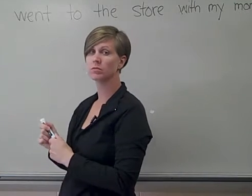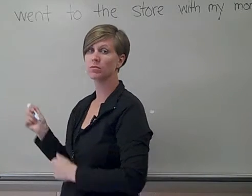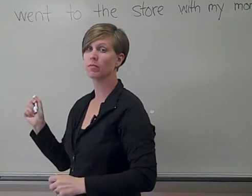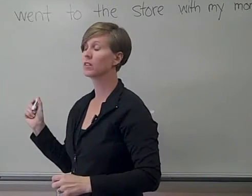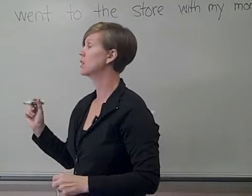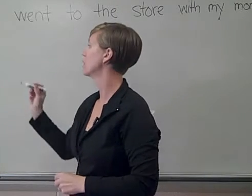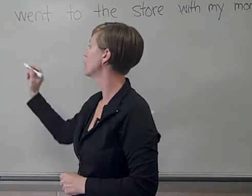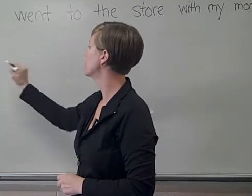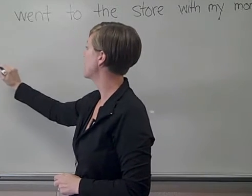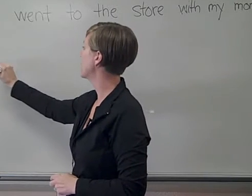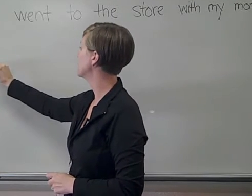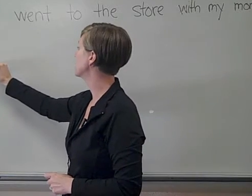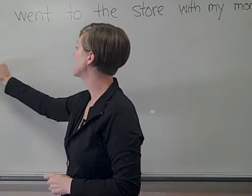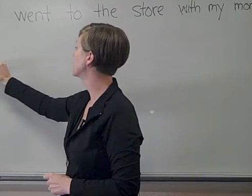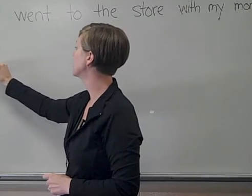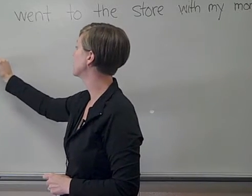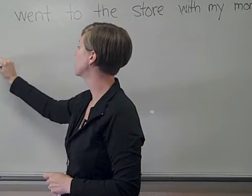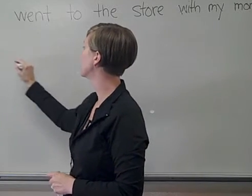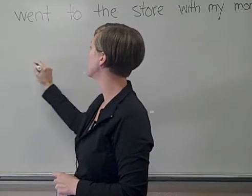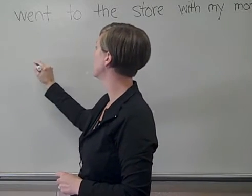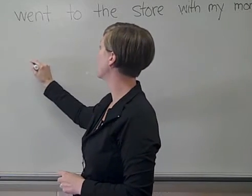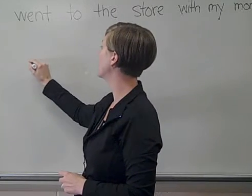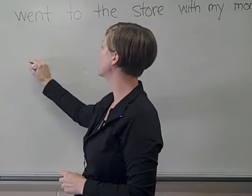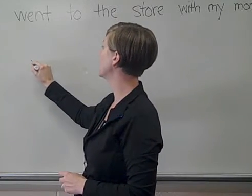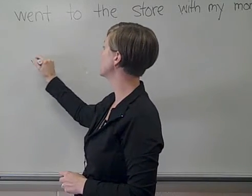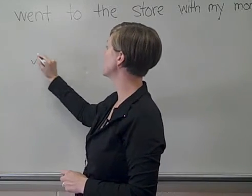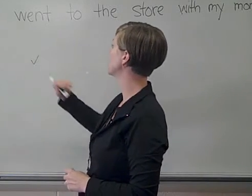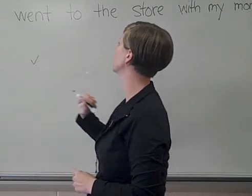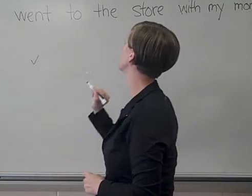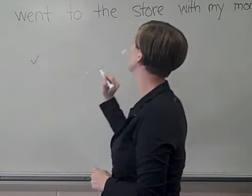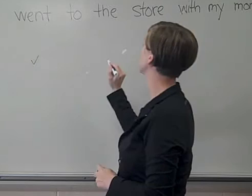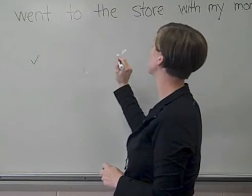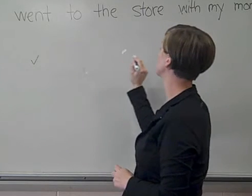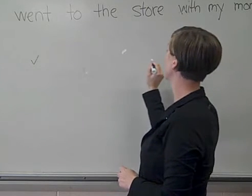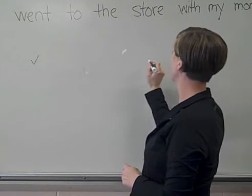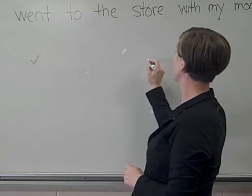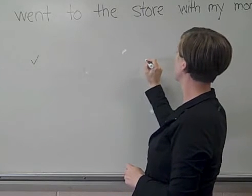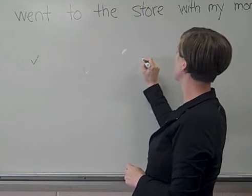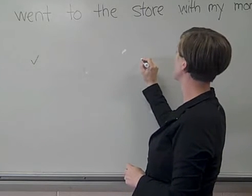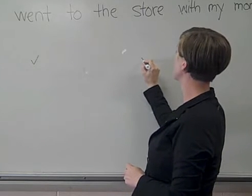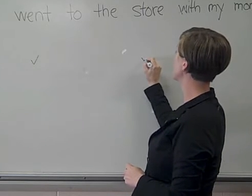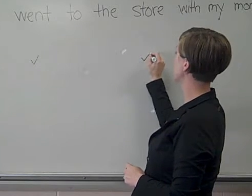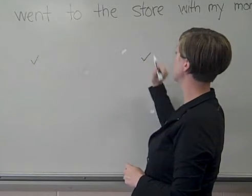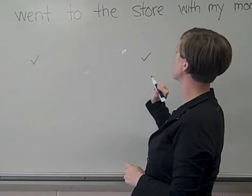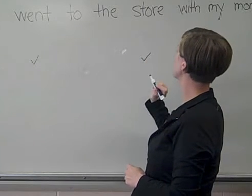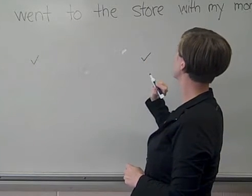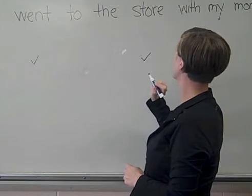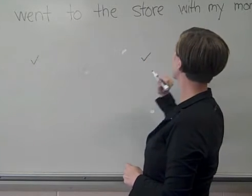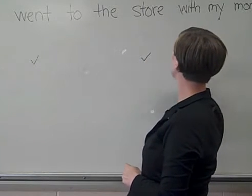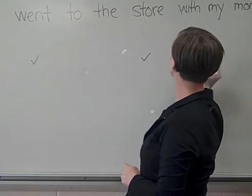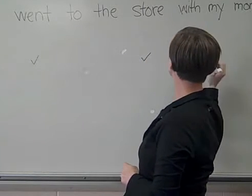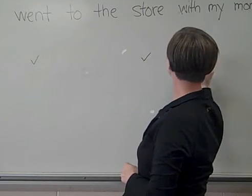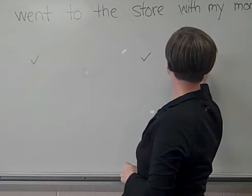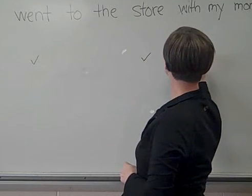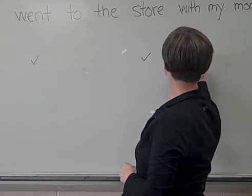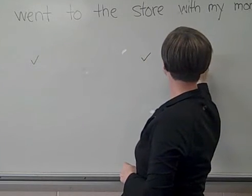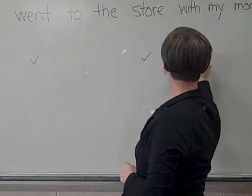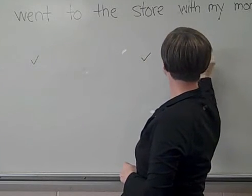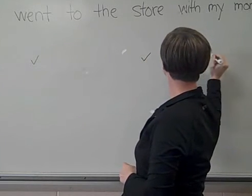we signed I went and we signed to the store